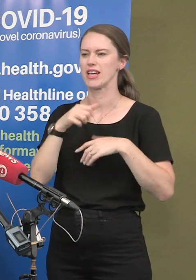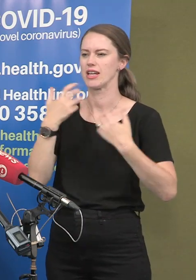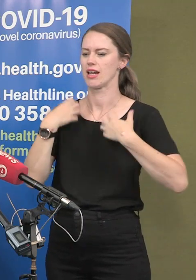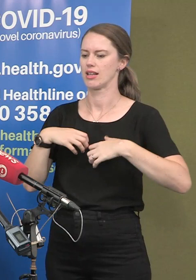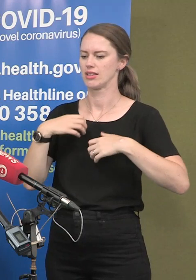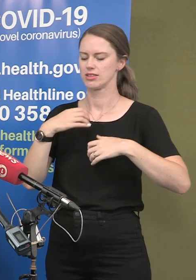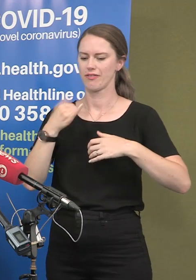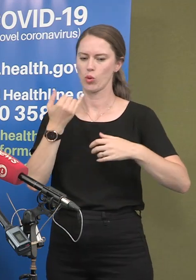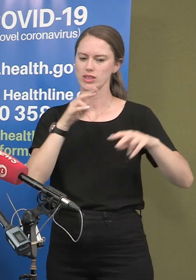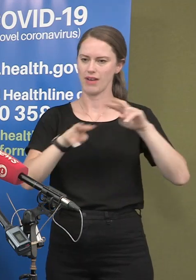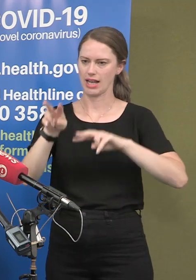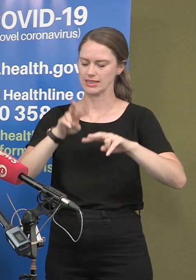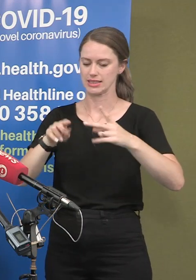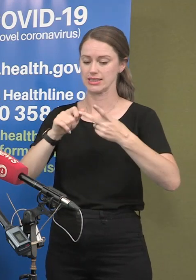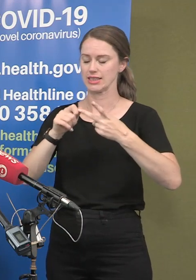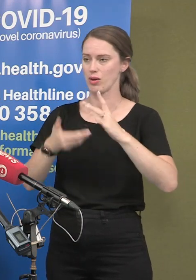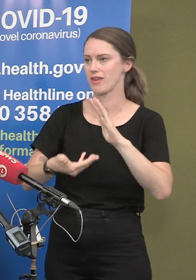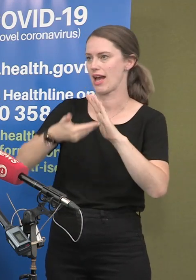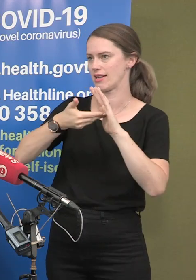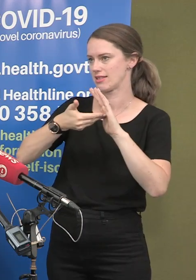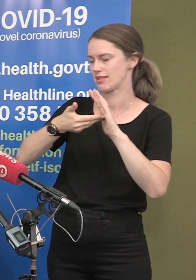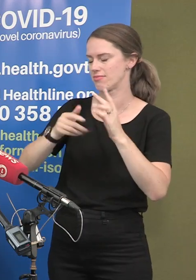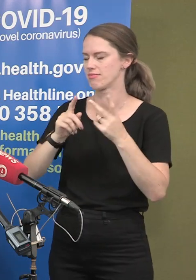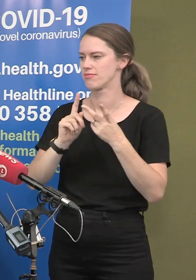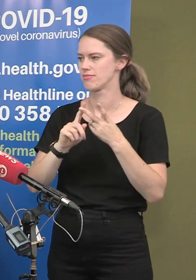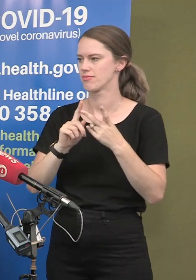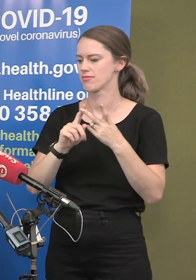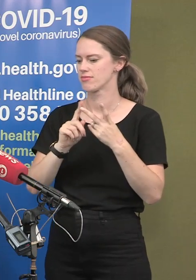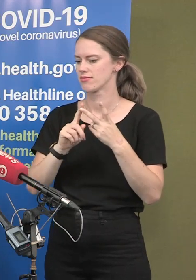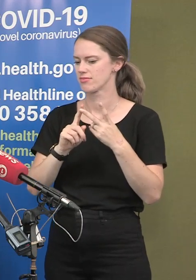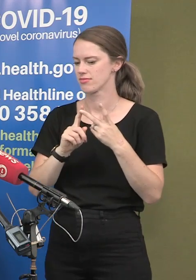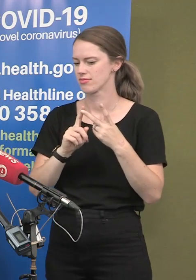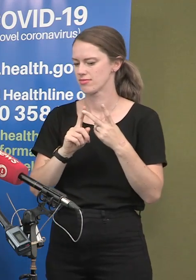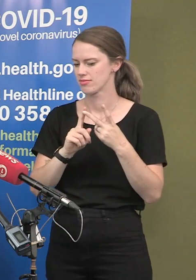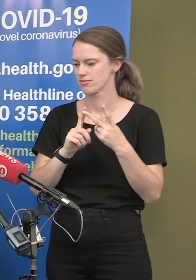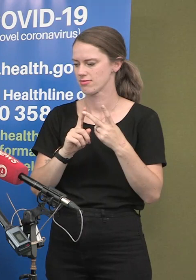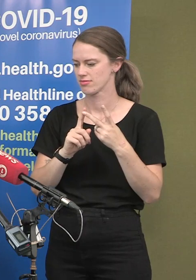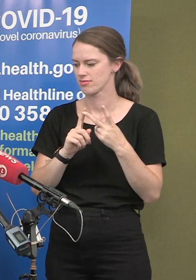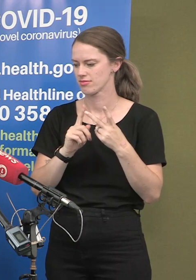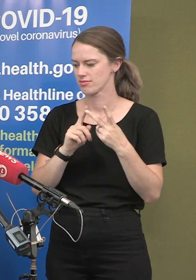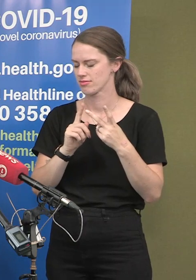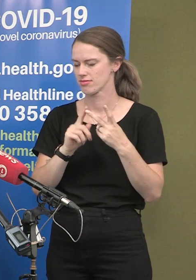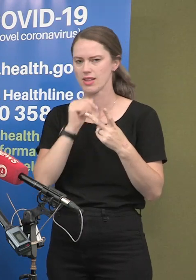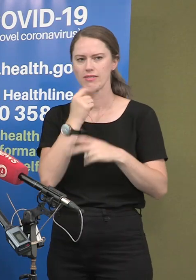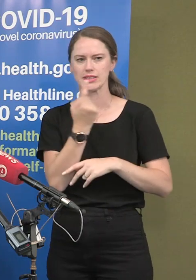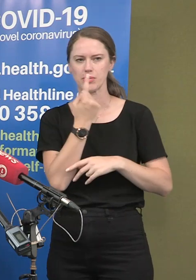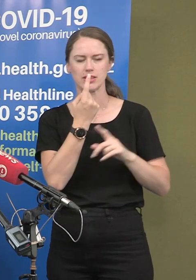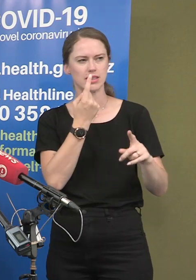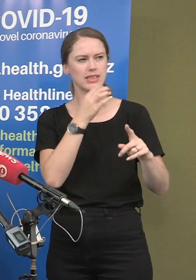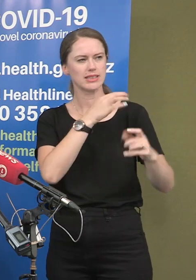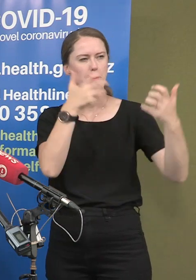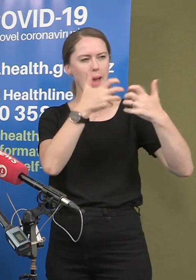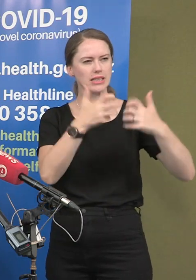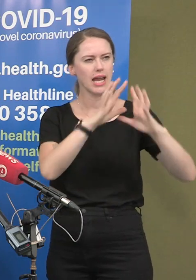part of surveillance. The second main change was we just reiterated, and it's been there from the start, that even if someone doesn't fulfil